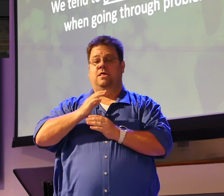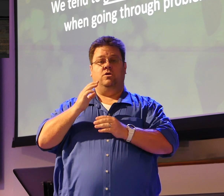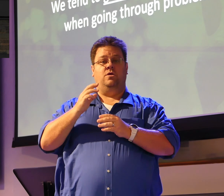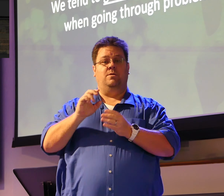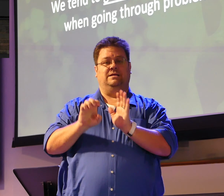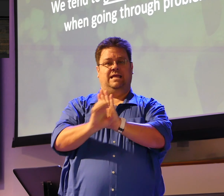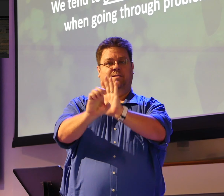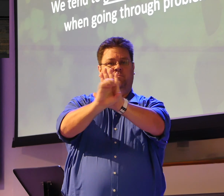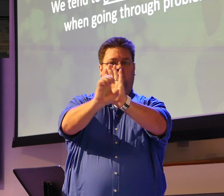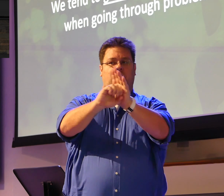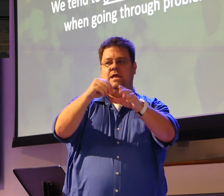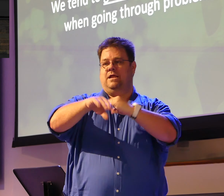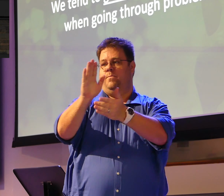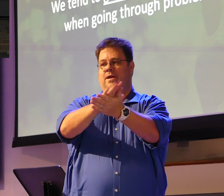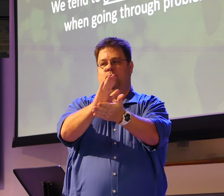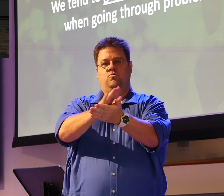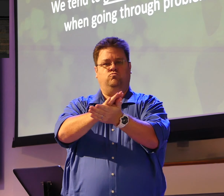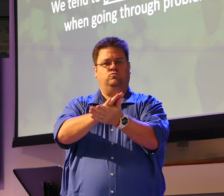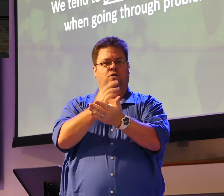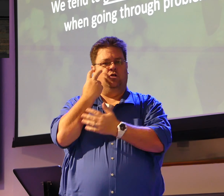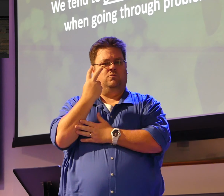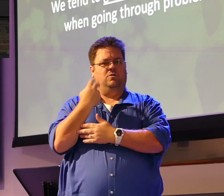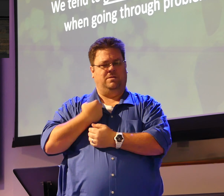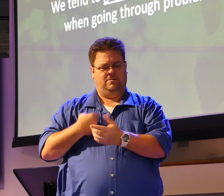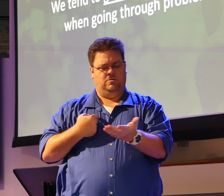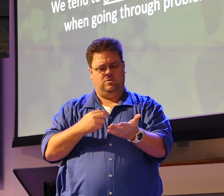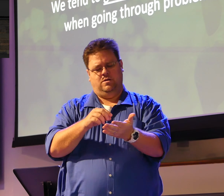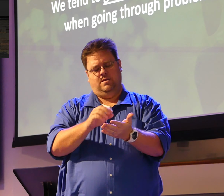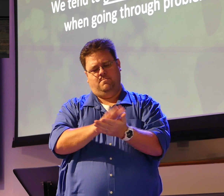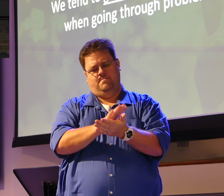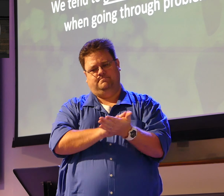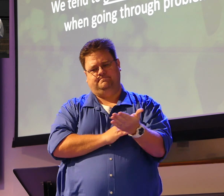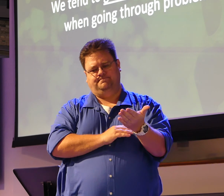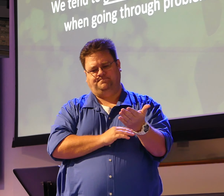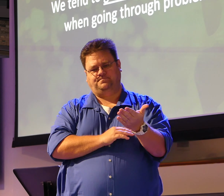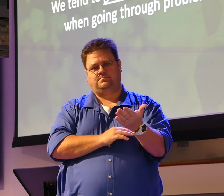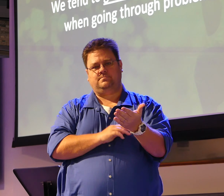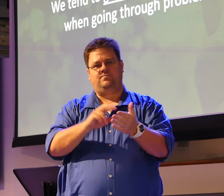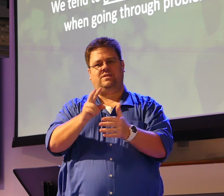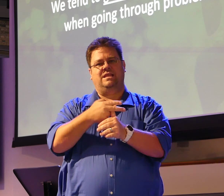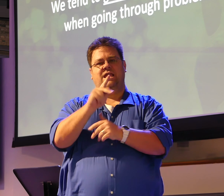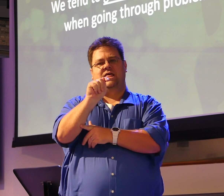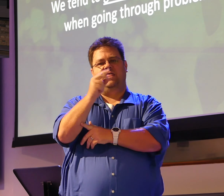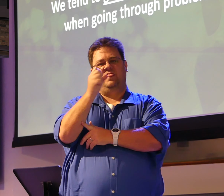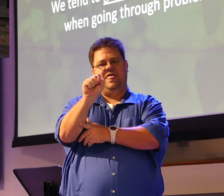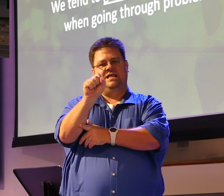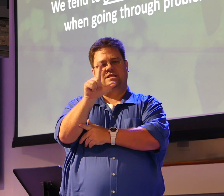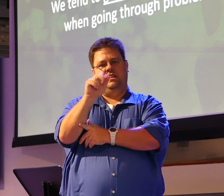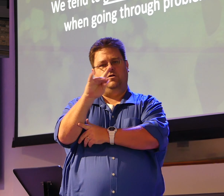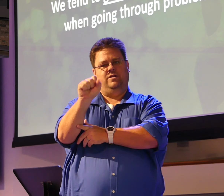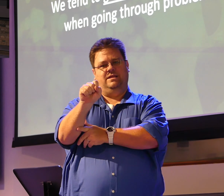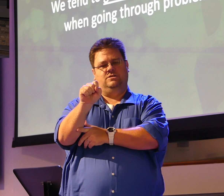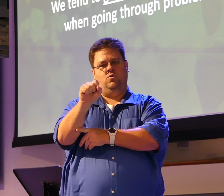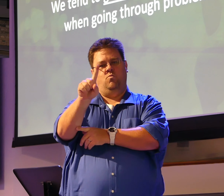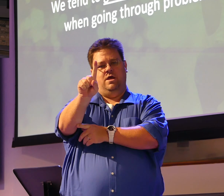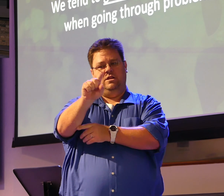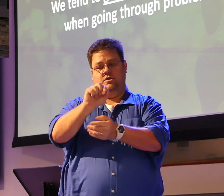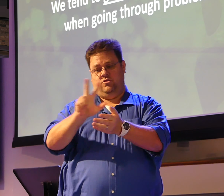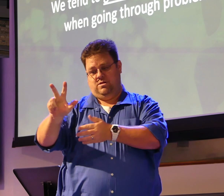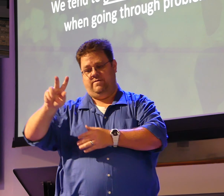there's an example of that in your handout um look with me in your handout at uh second thessalonians